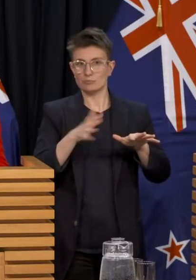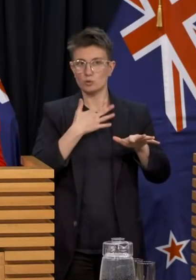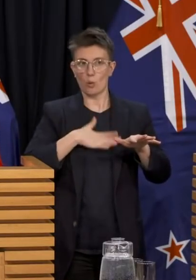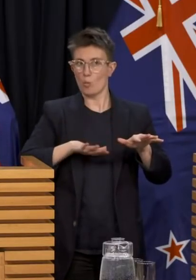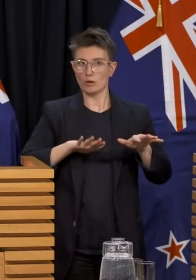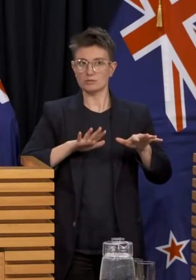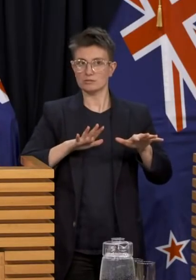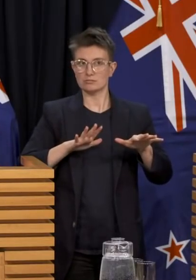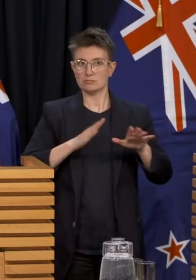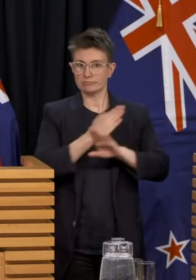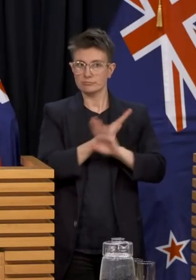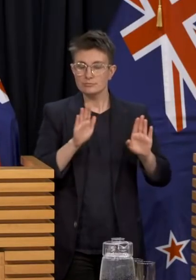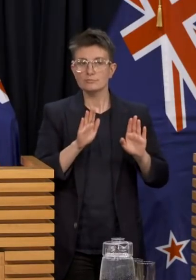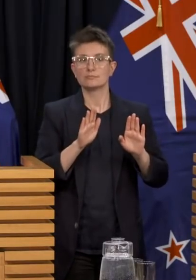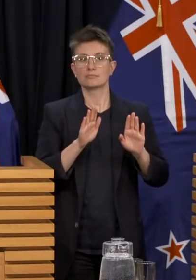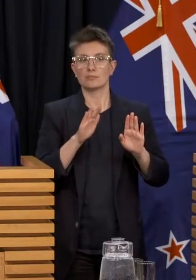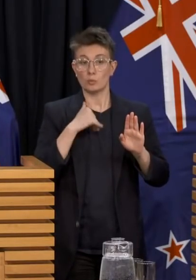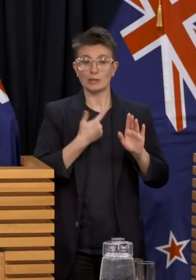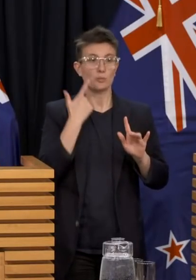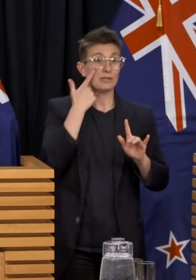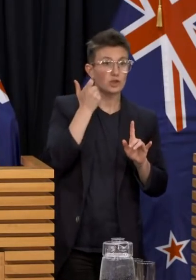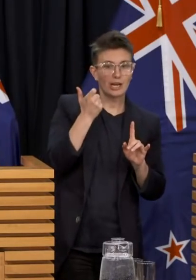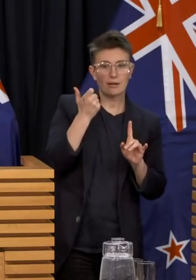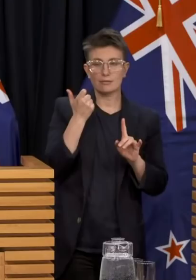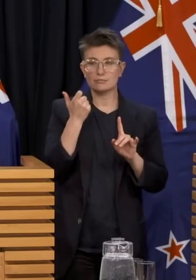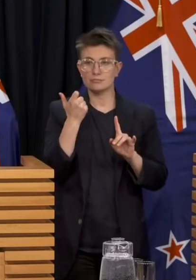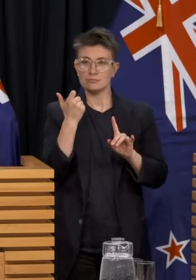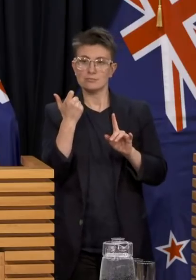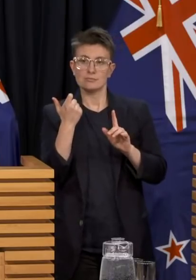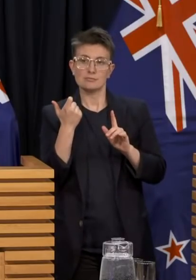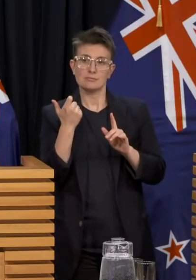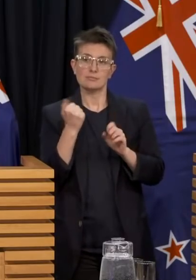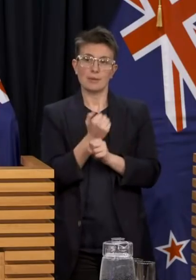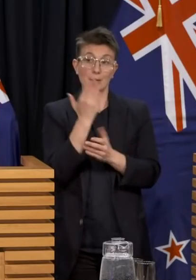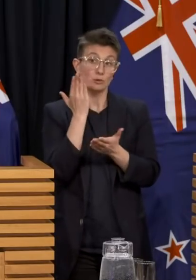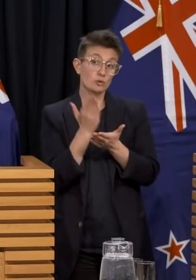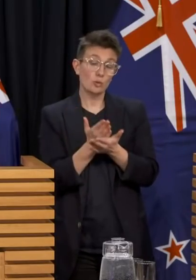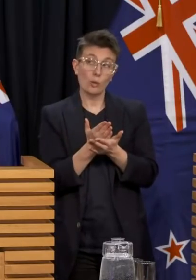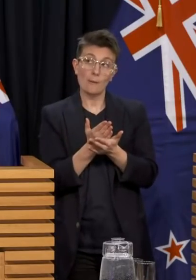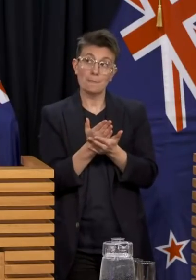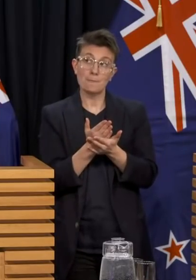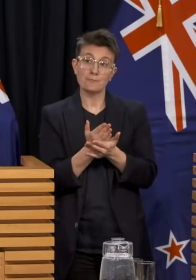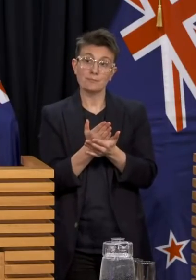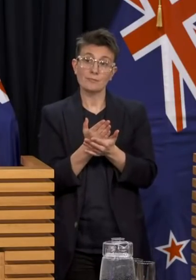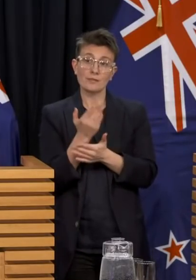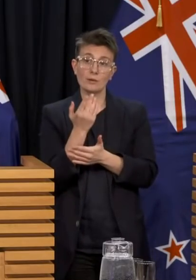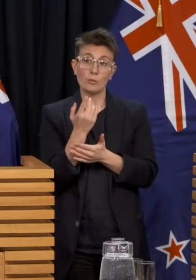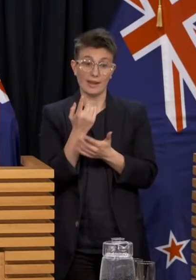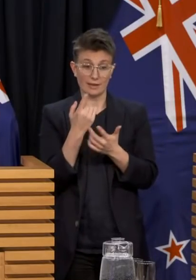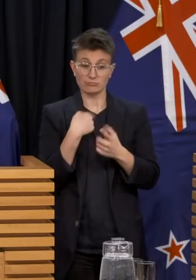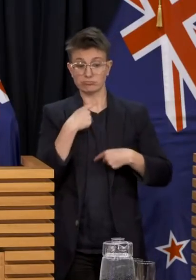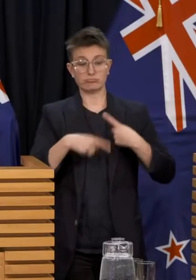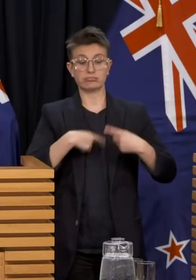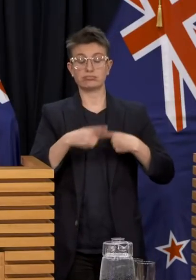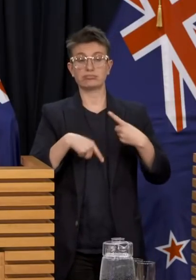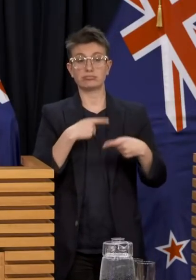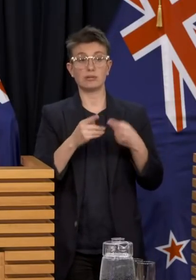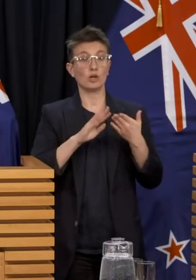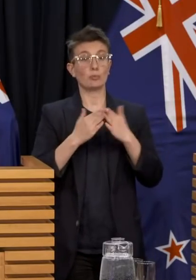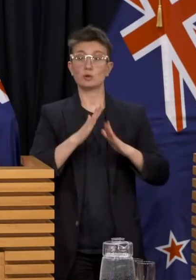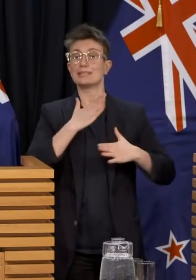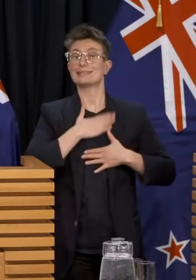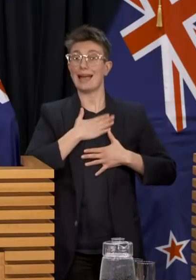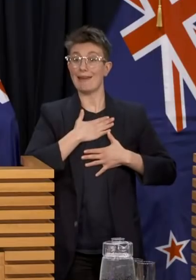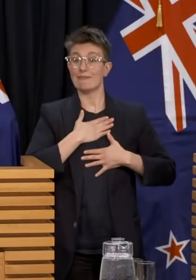Zealand. We also need to have extra checks and balances to make sure that not only are we maintaining it, but we don't potentially